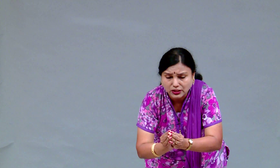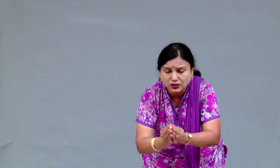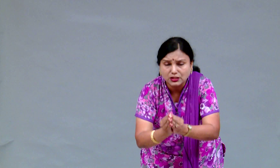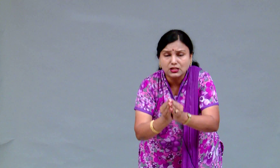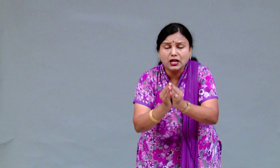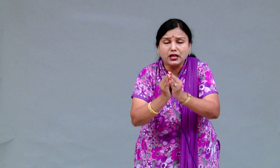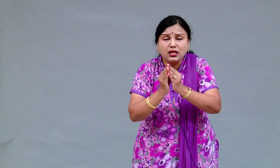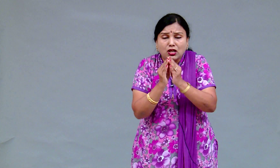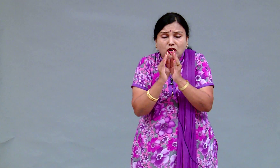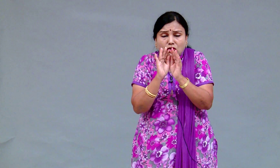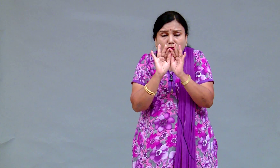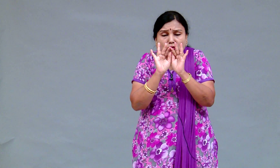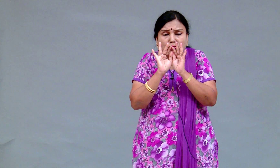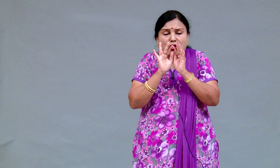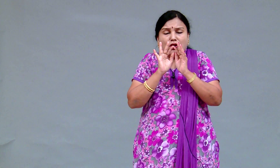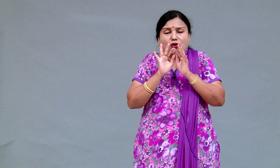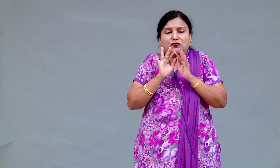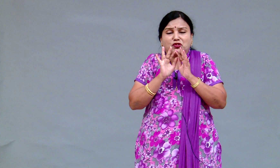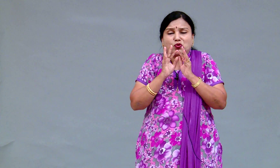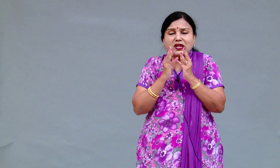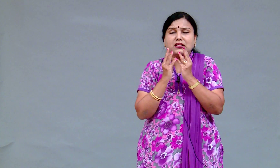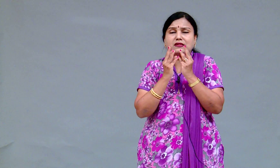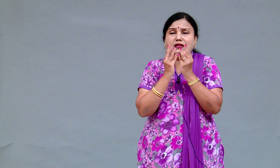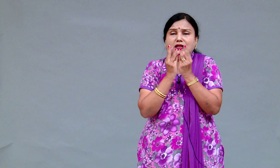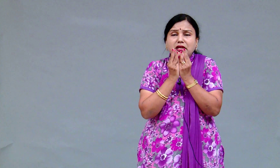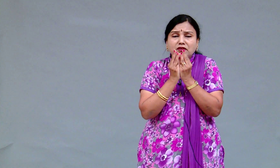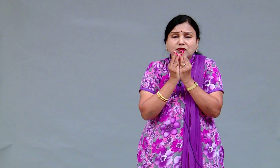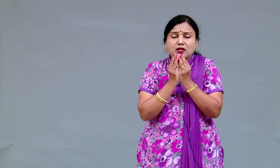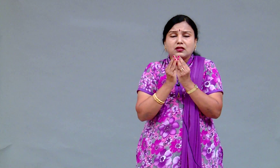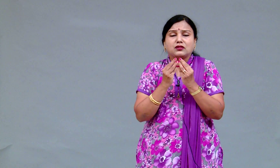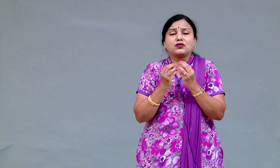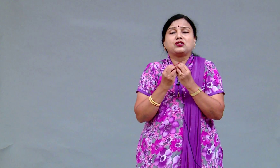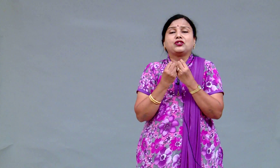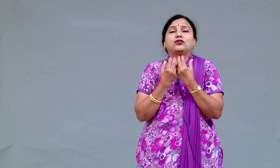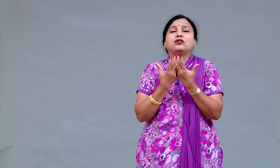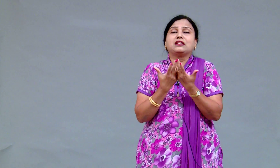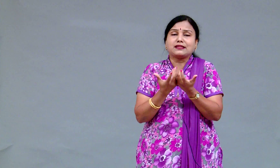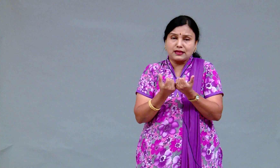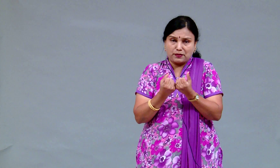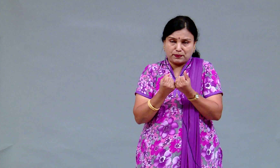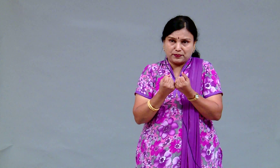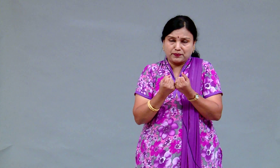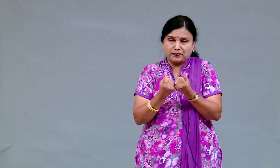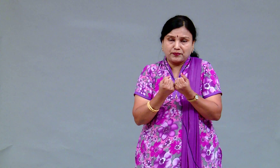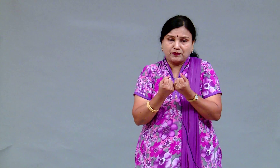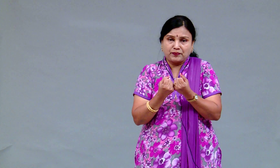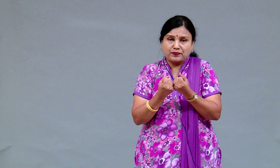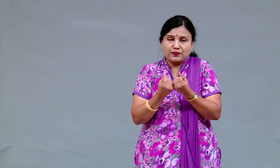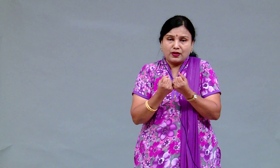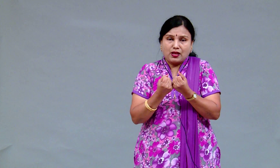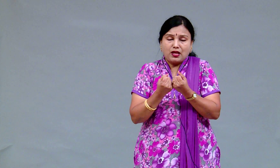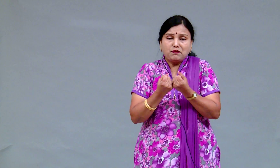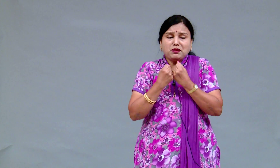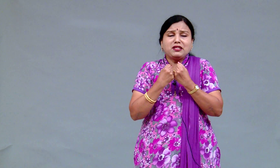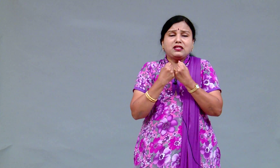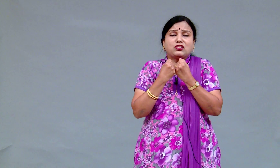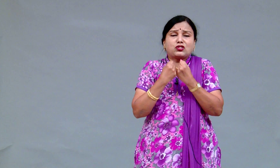the tiny cone of twigs and leaves so that she couldn't escape. Min Mini stood